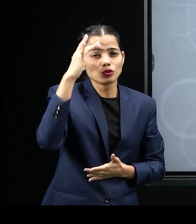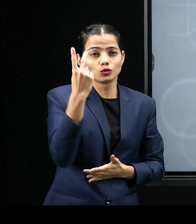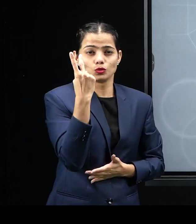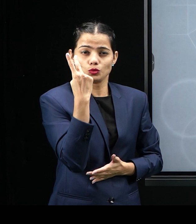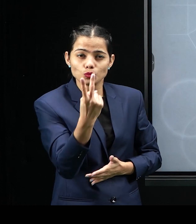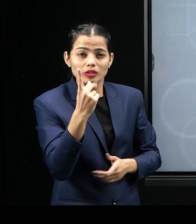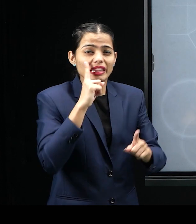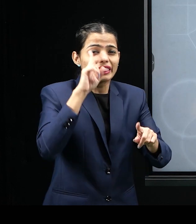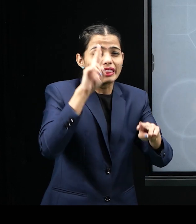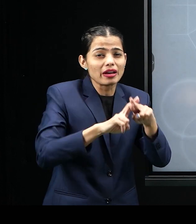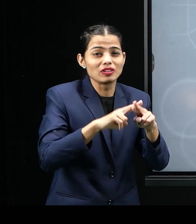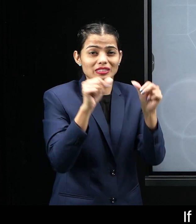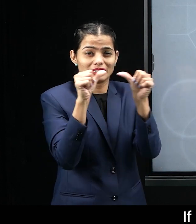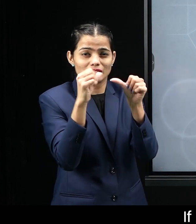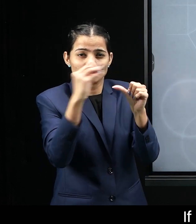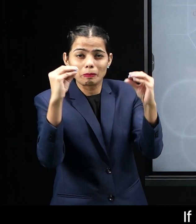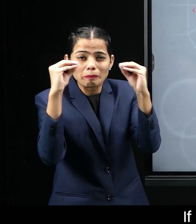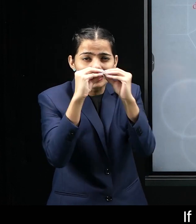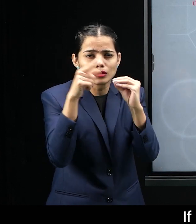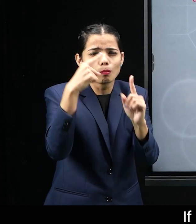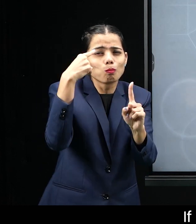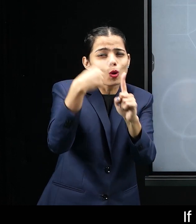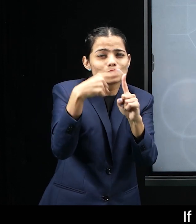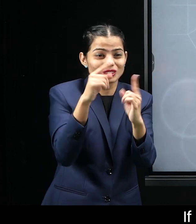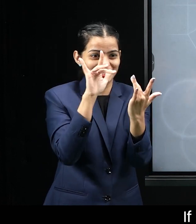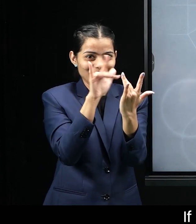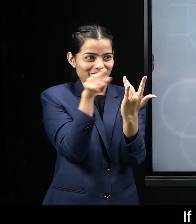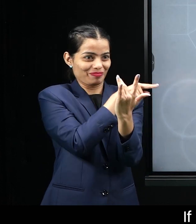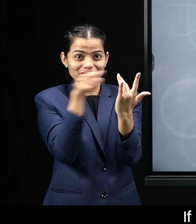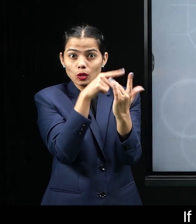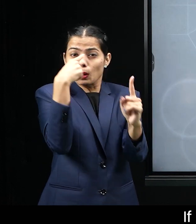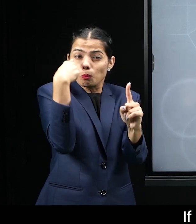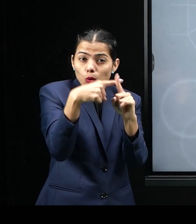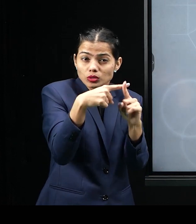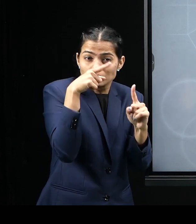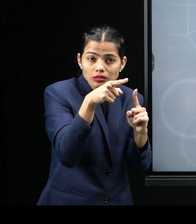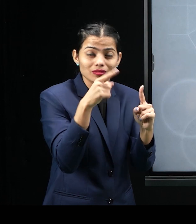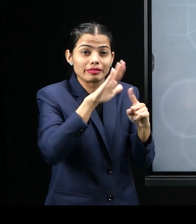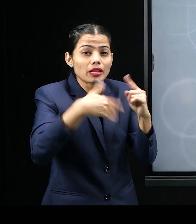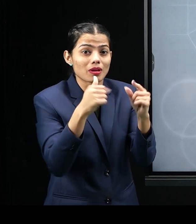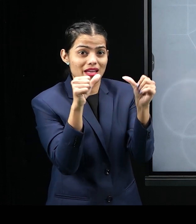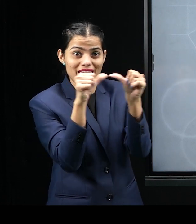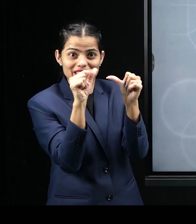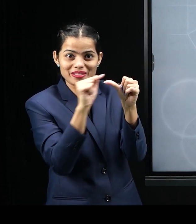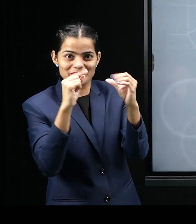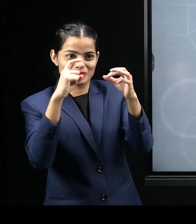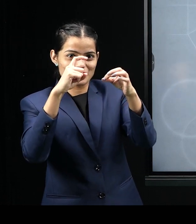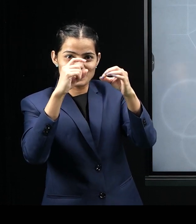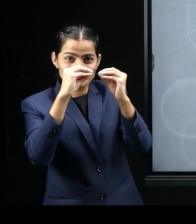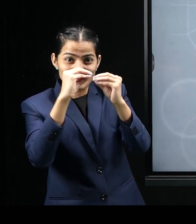Theorem 2. If A and B are positive integers such that A is equal to BQ